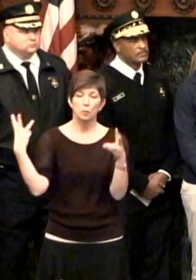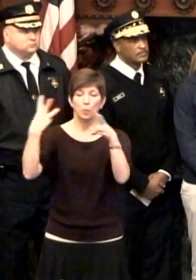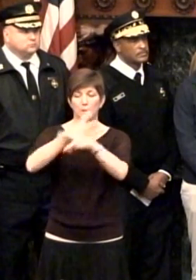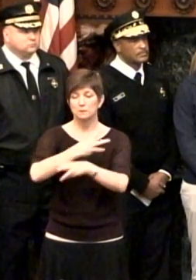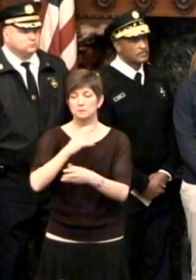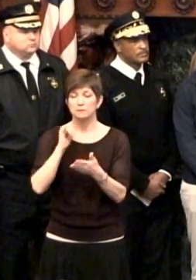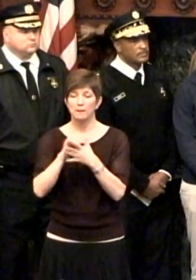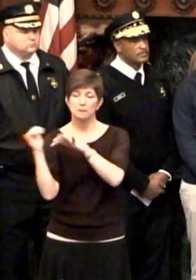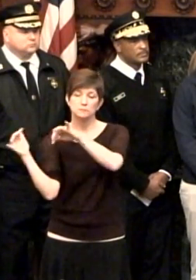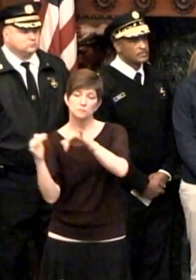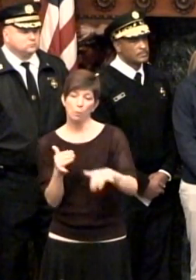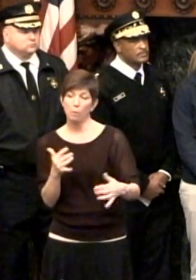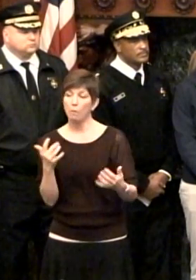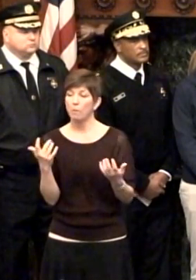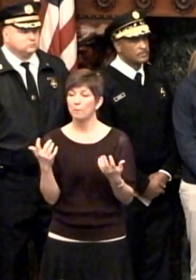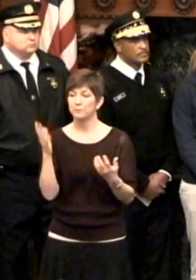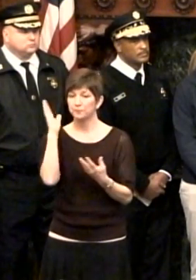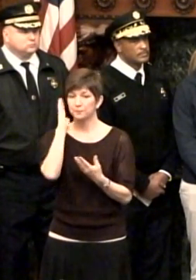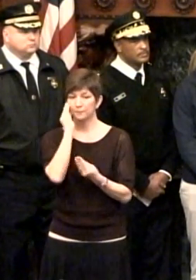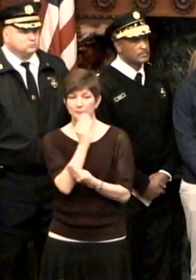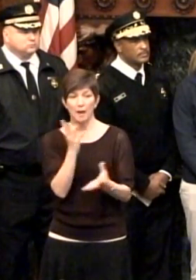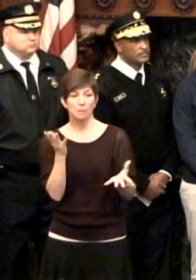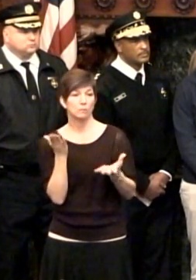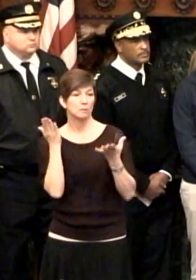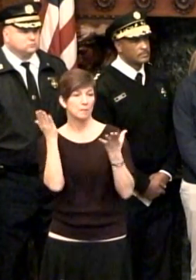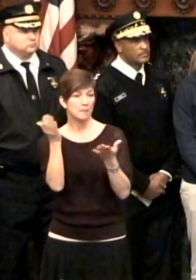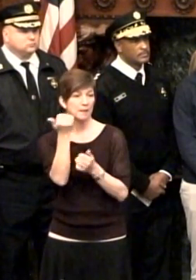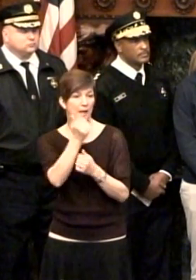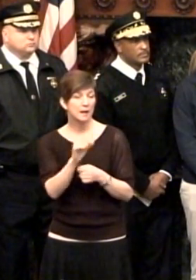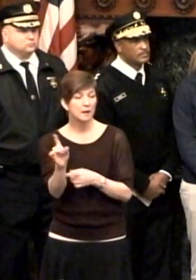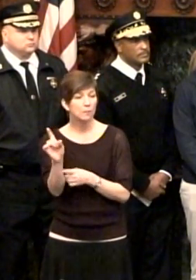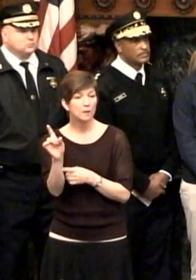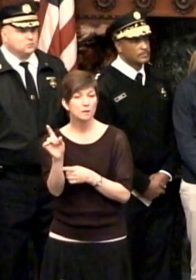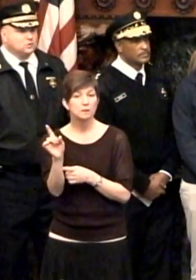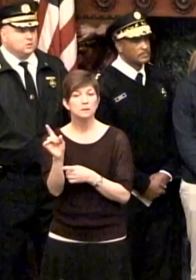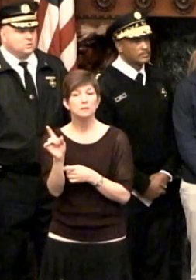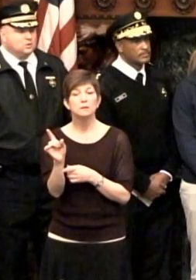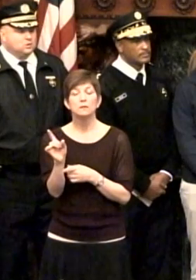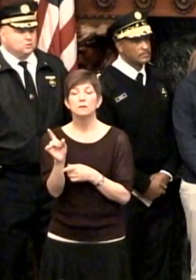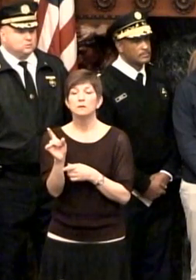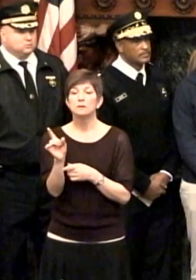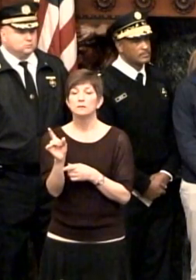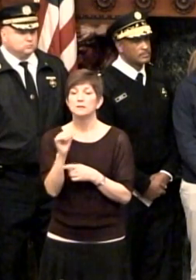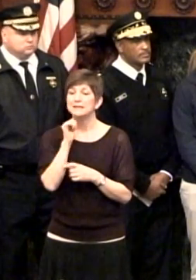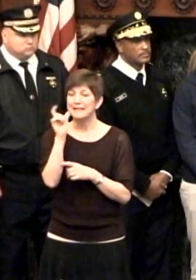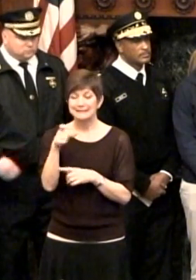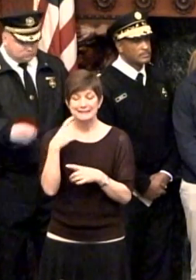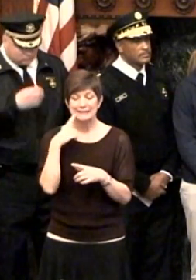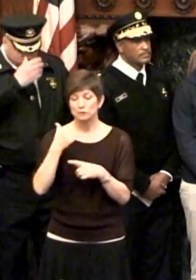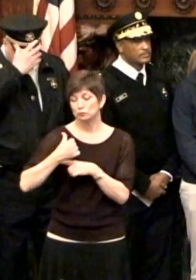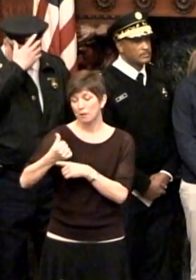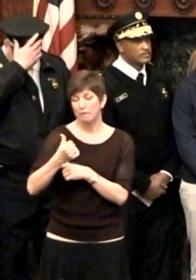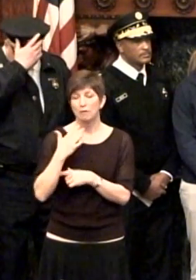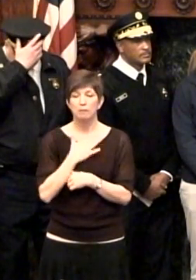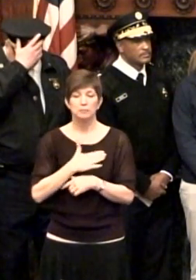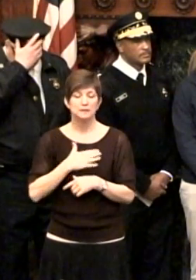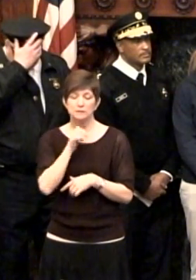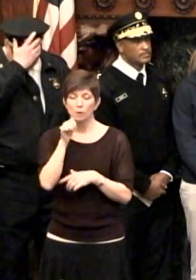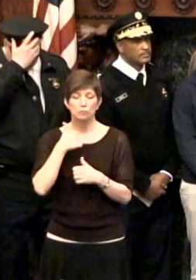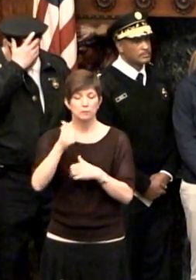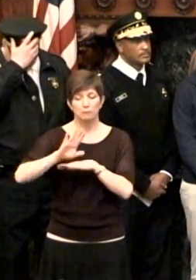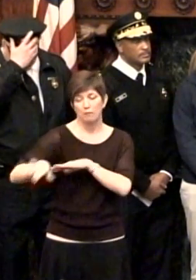event. So I want to recommend that anyone that doesn't need to travel, do not travel